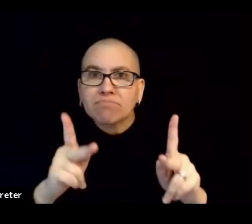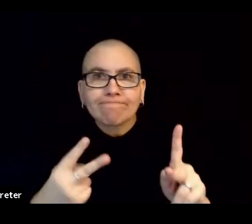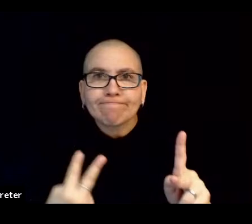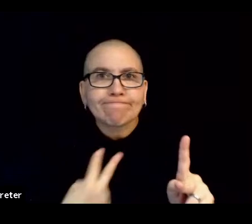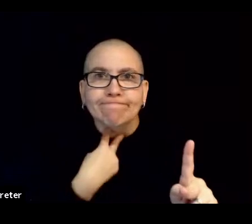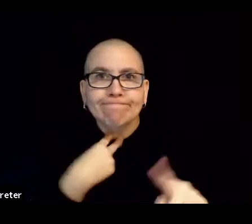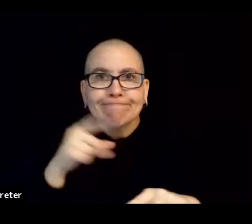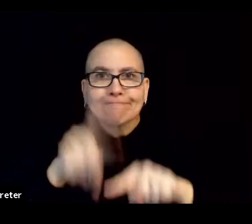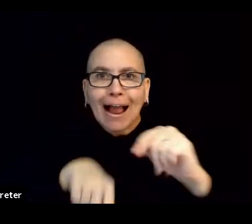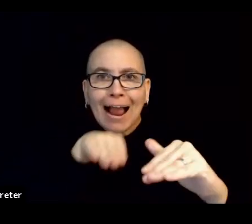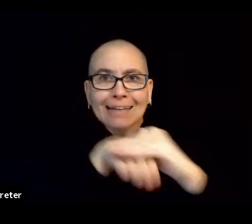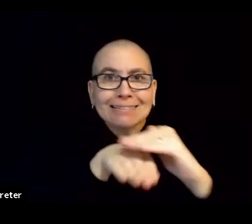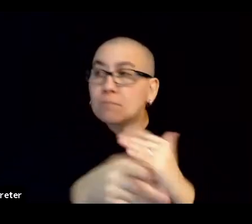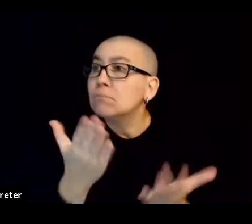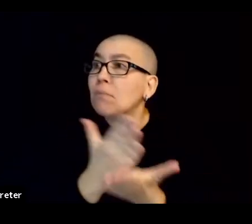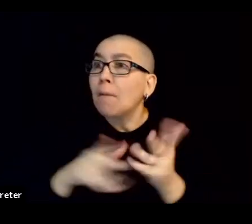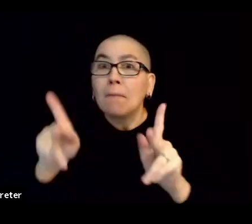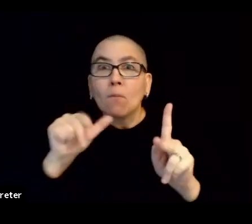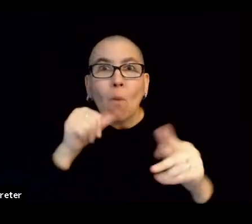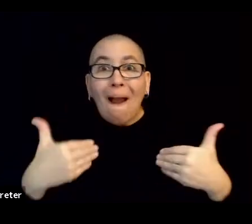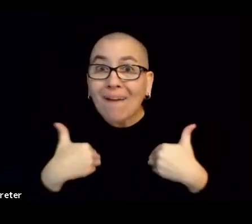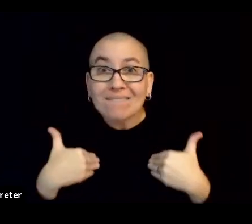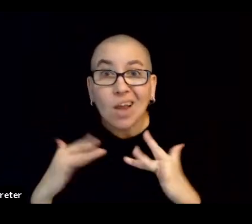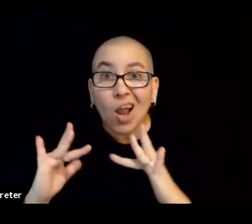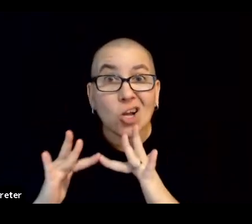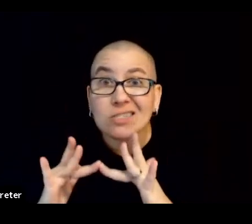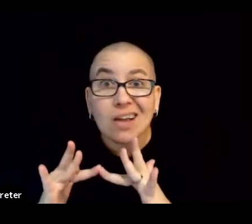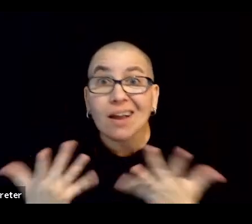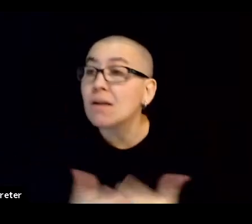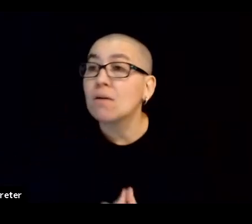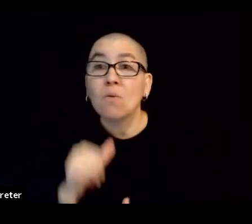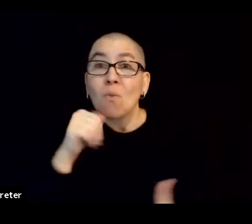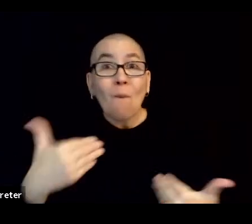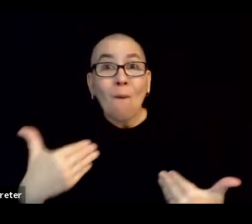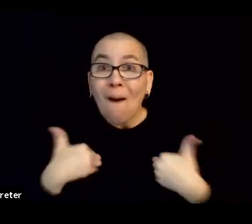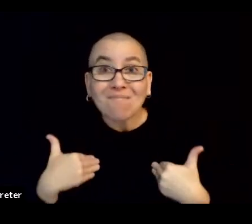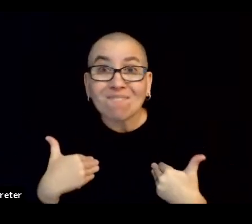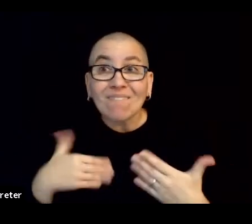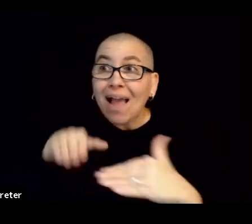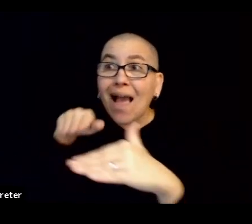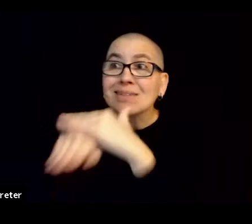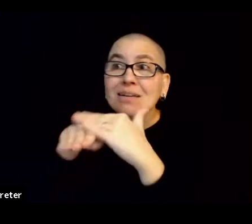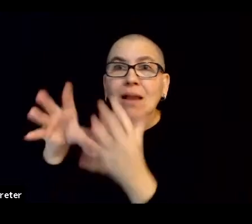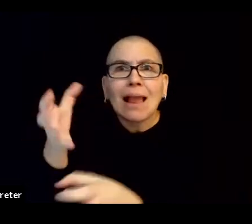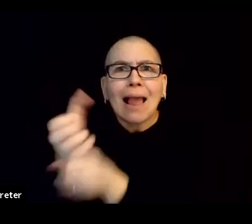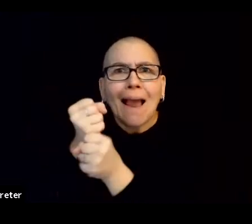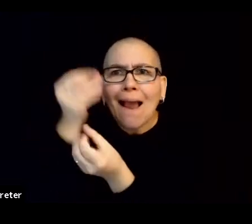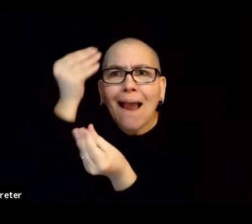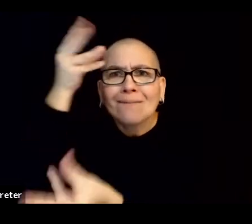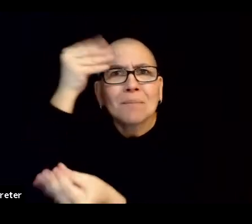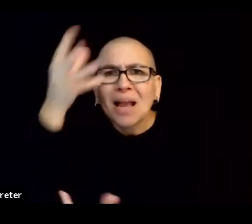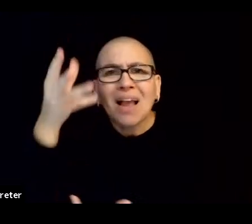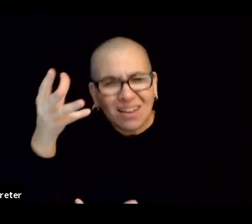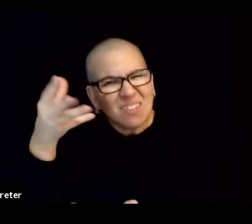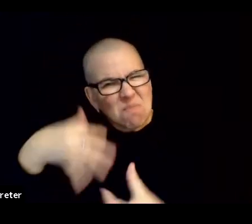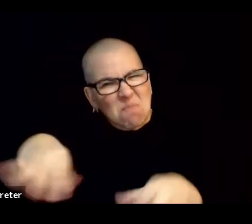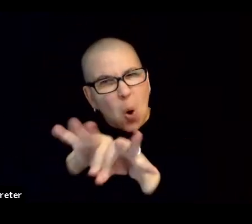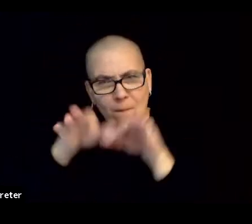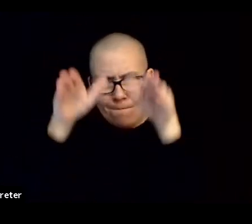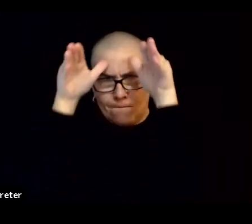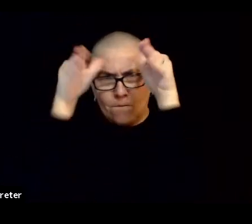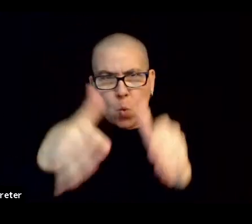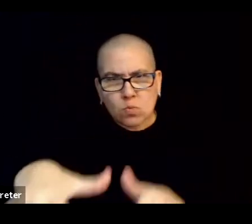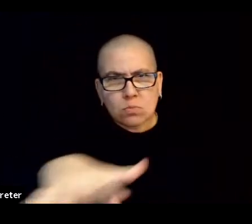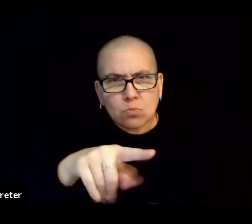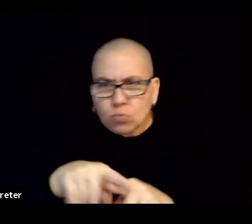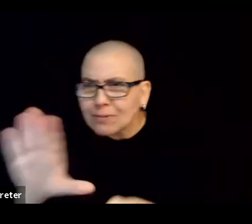socially isolated in this pandemic, and otherwise populations who are at the highest risk of hospitalization and death due to COVID.